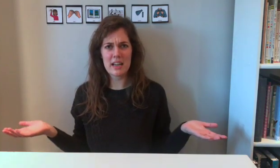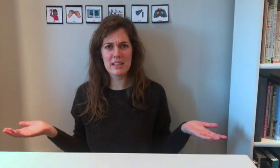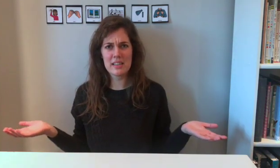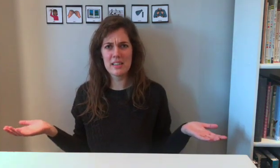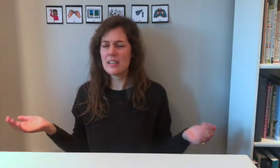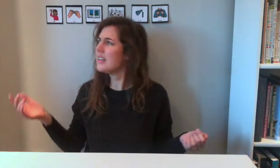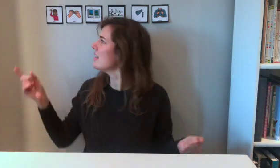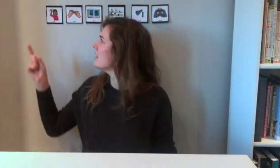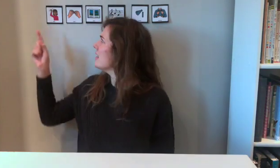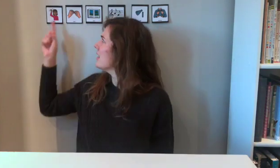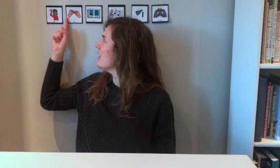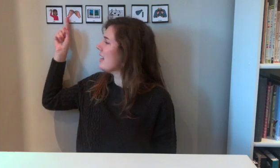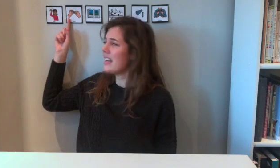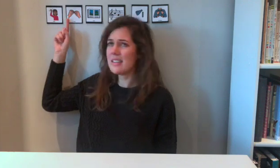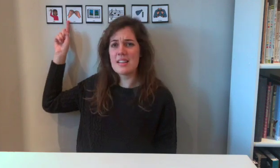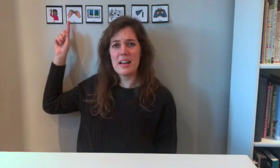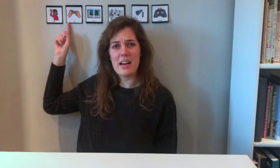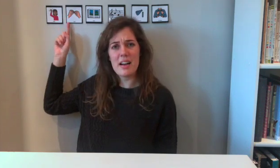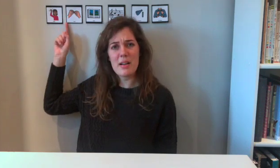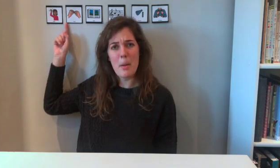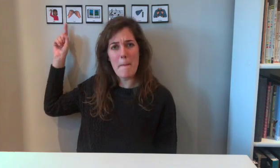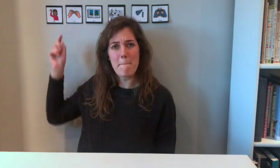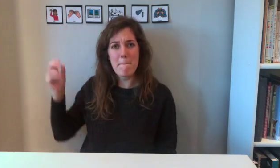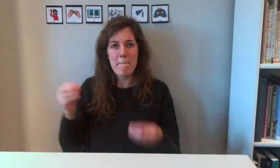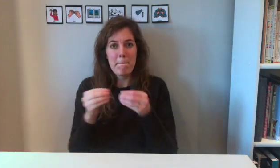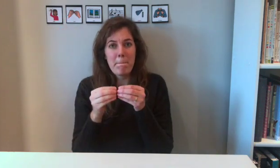next? It's the